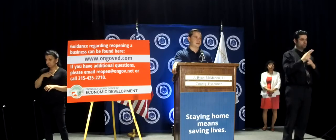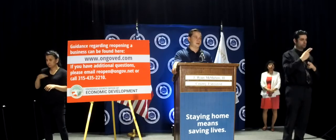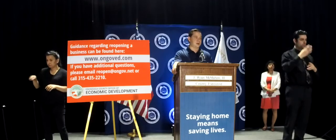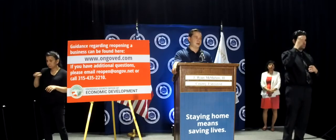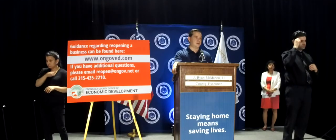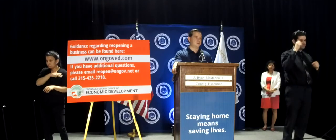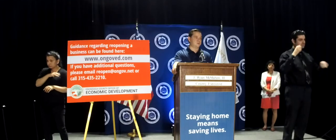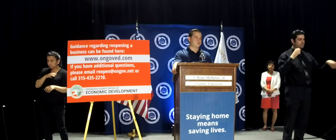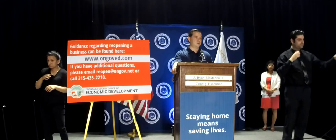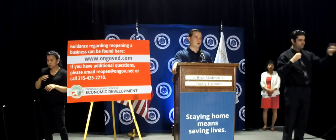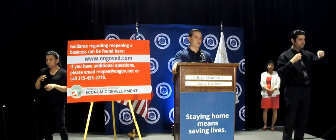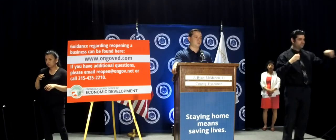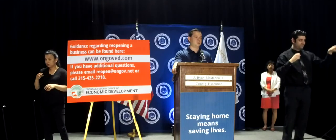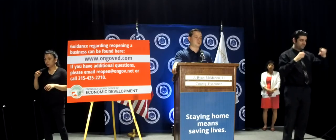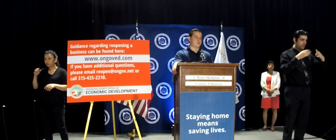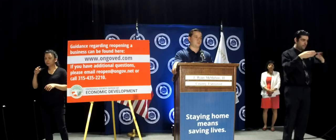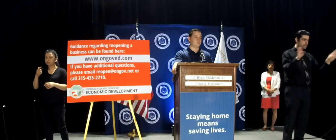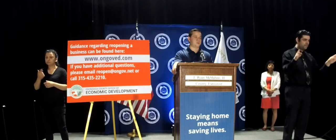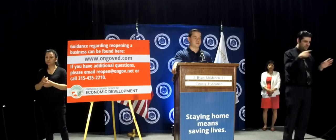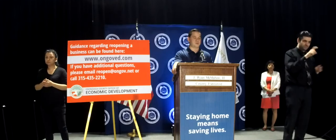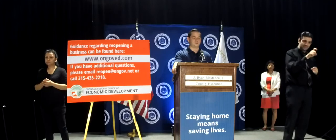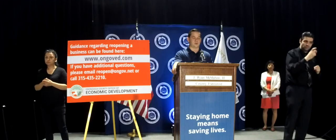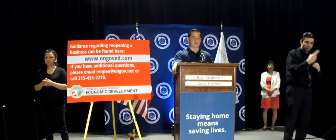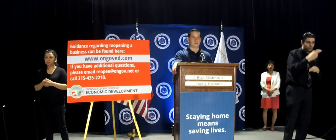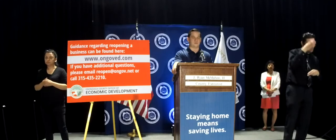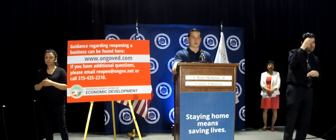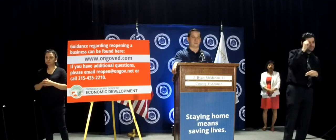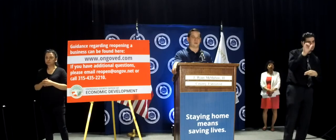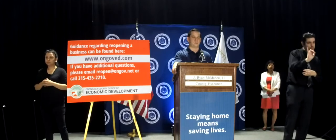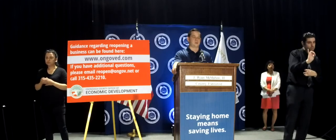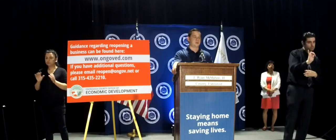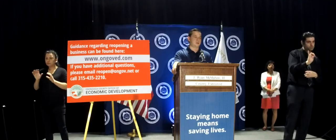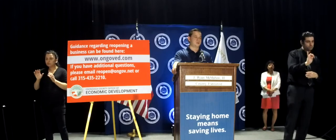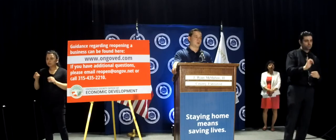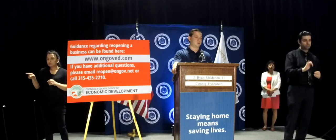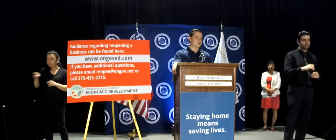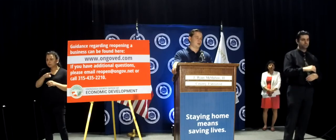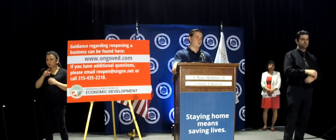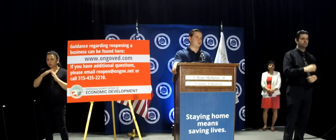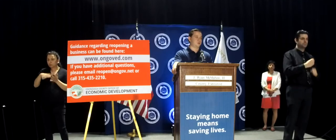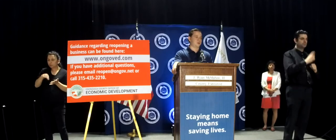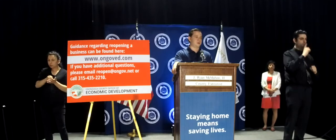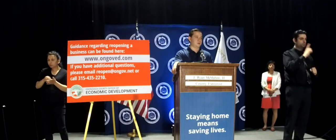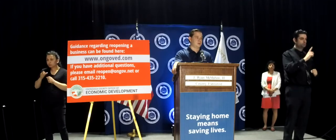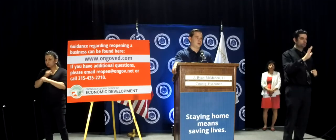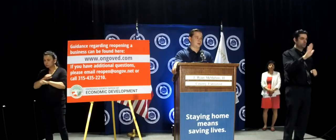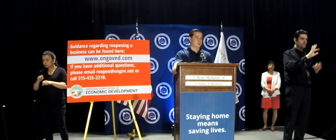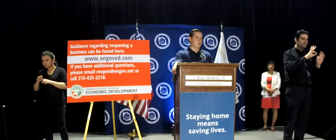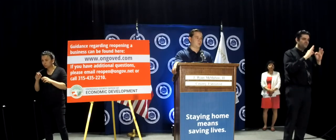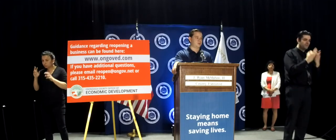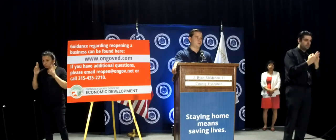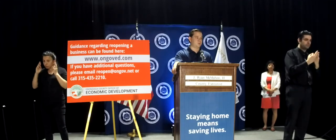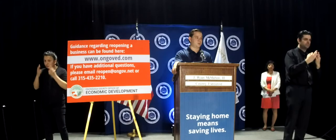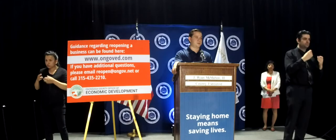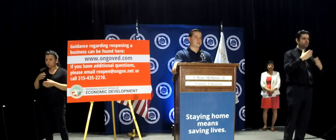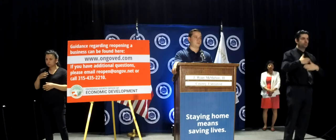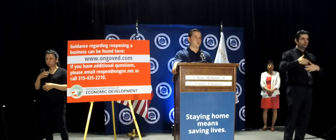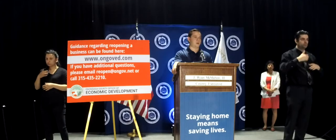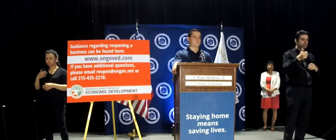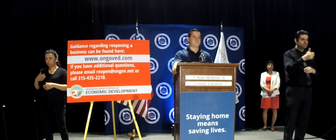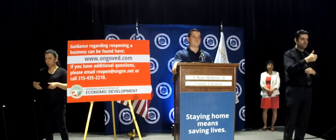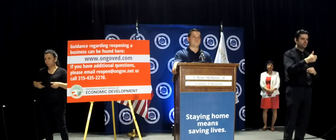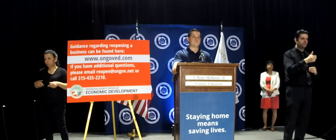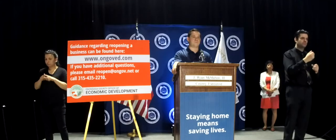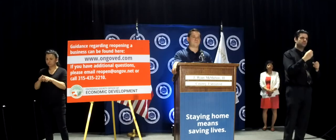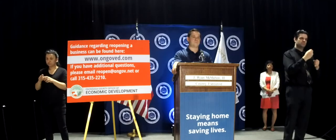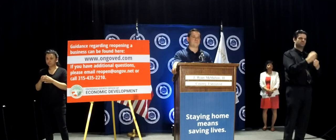sense. Put yourself in positions for you and your family to enjoy yourself, enjoy loved ones, but do it in a safe